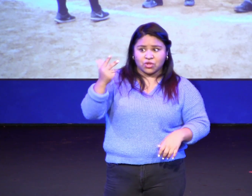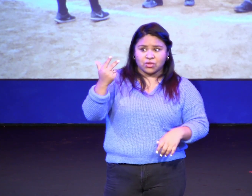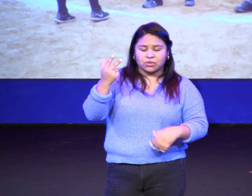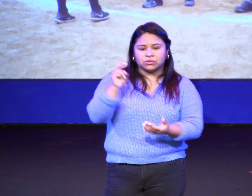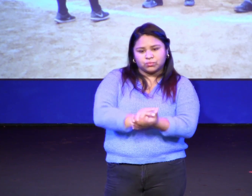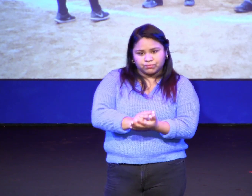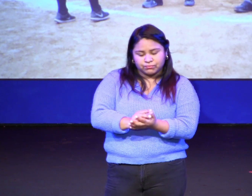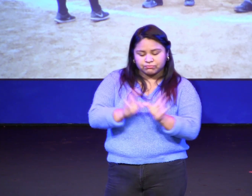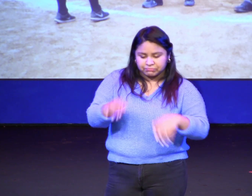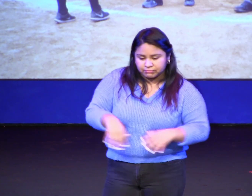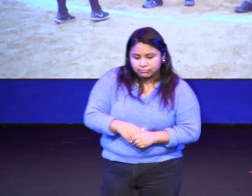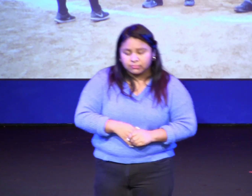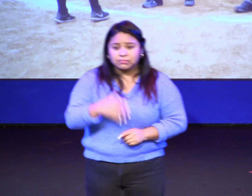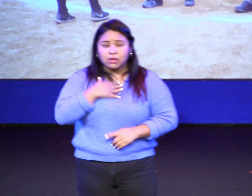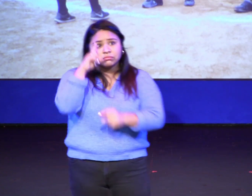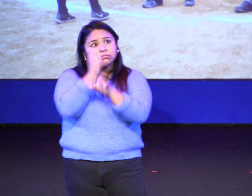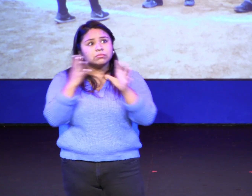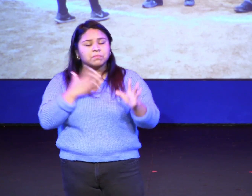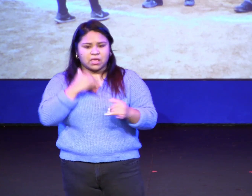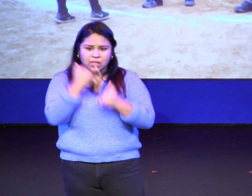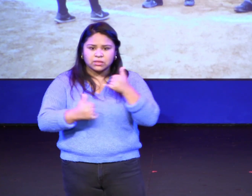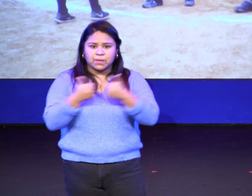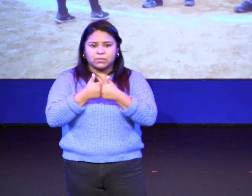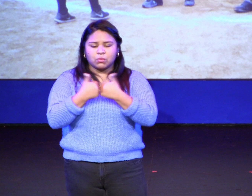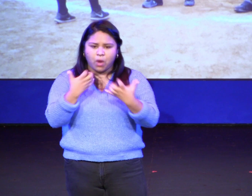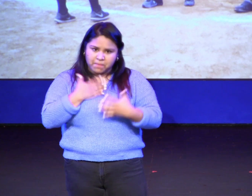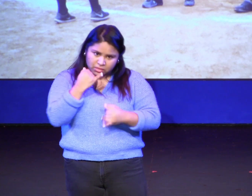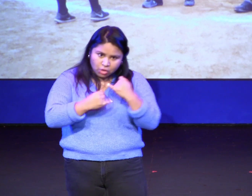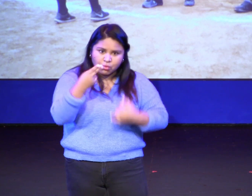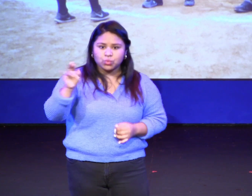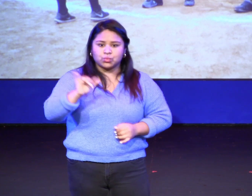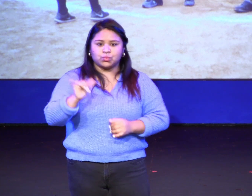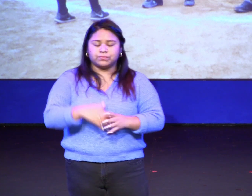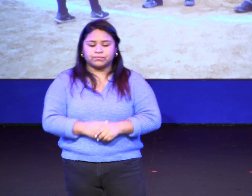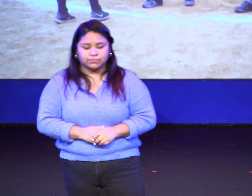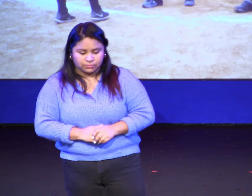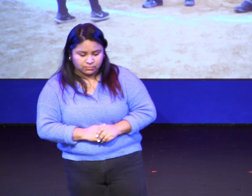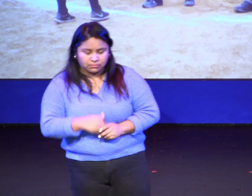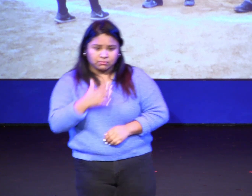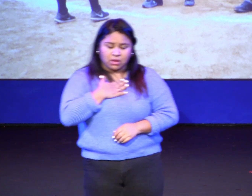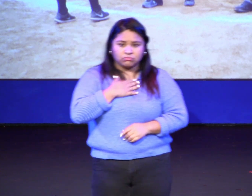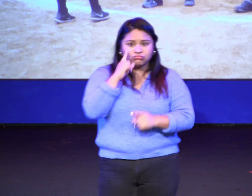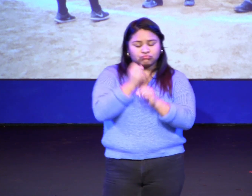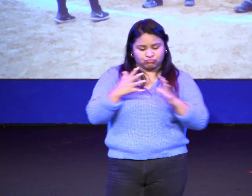playoffs, second we won, and the third we ended up losing. So my final game on my team, I wanted a home